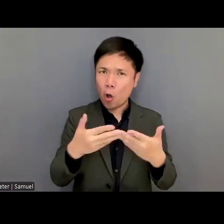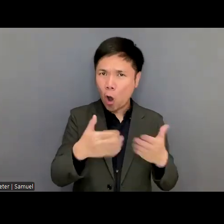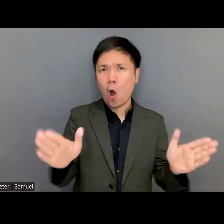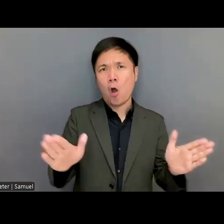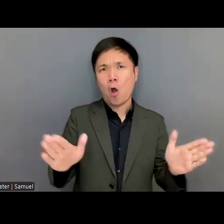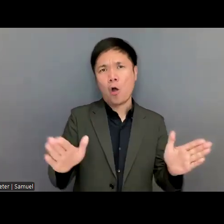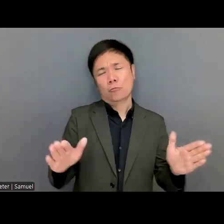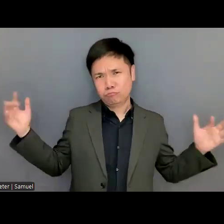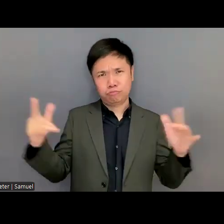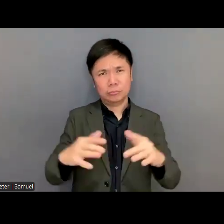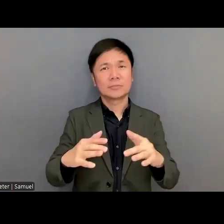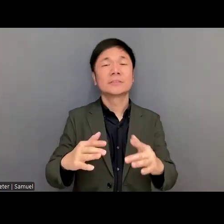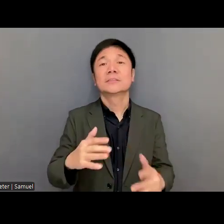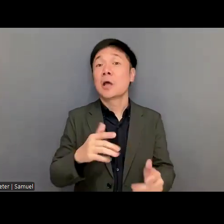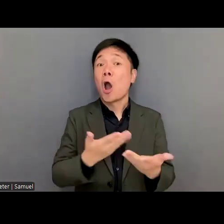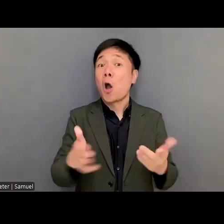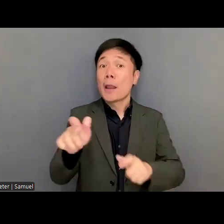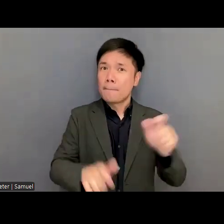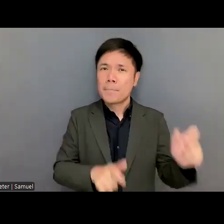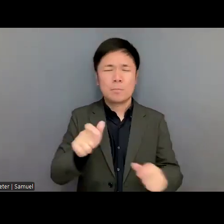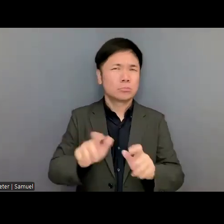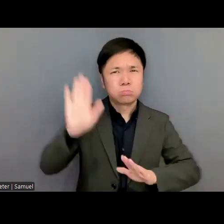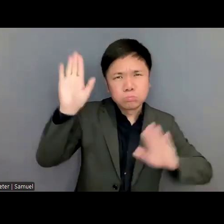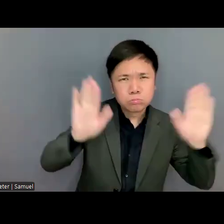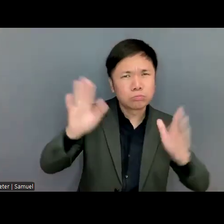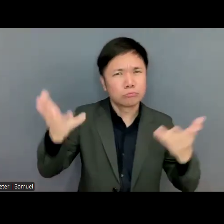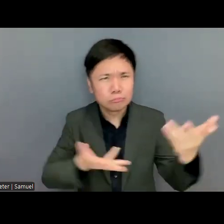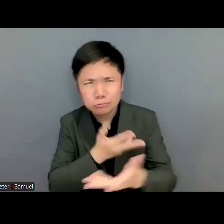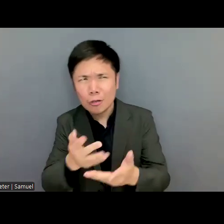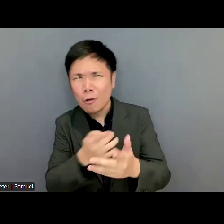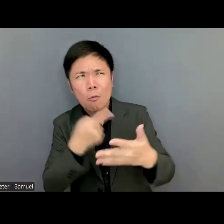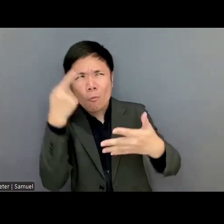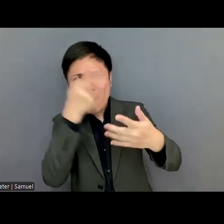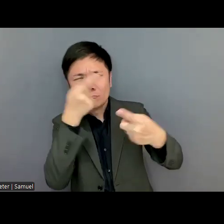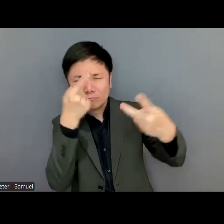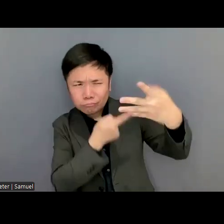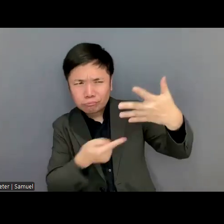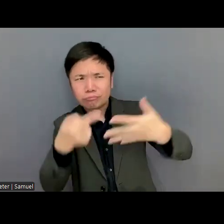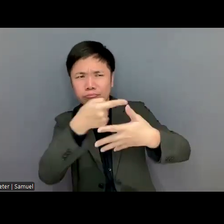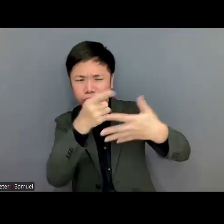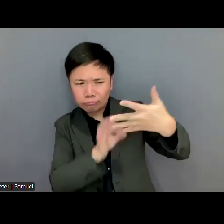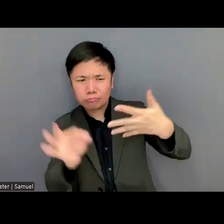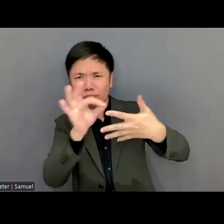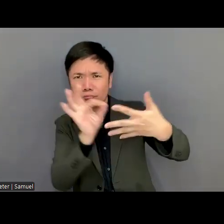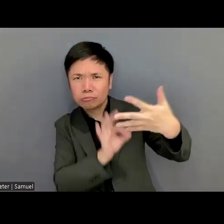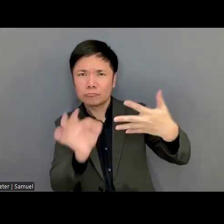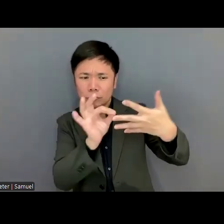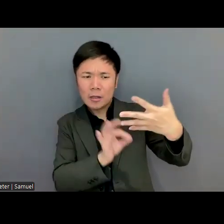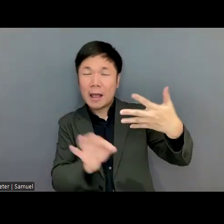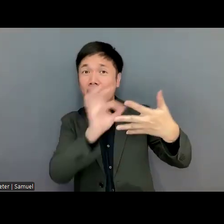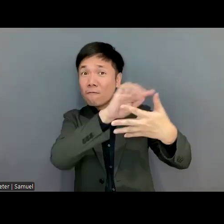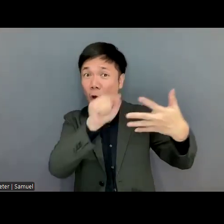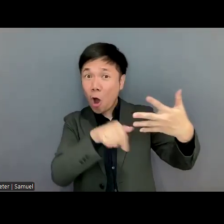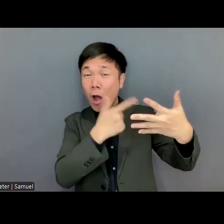discuss their global priorities and how they connect to the Global Disability